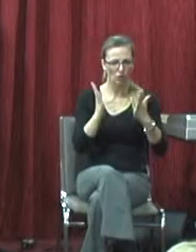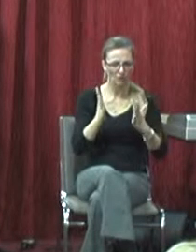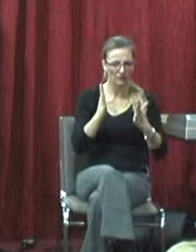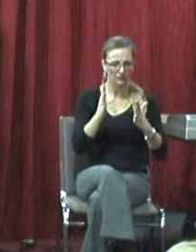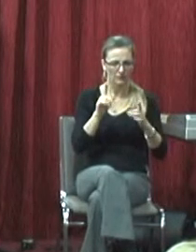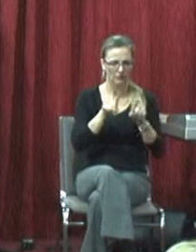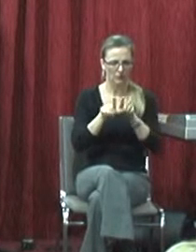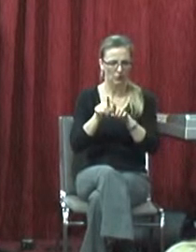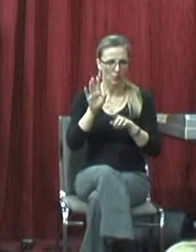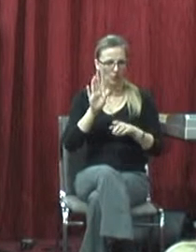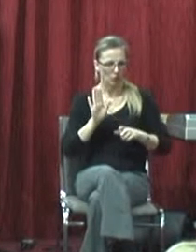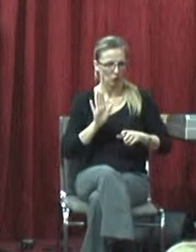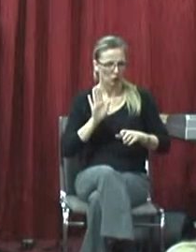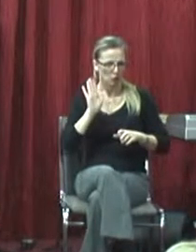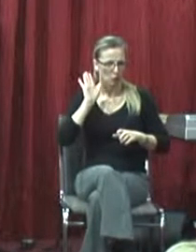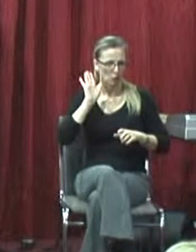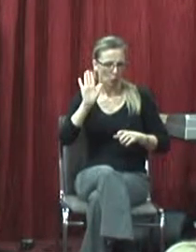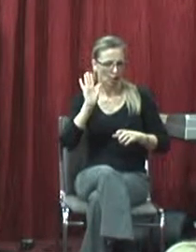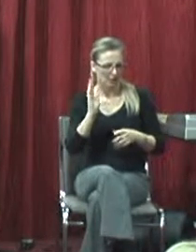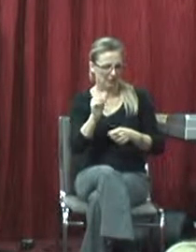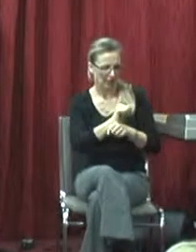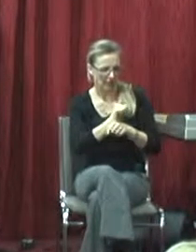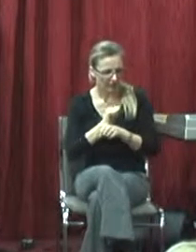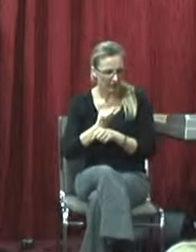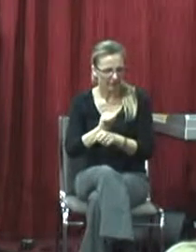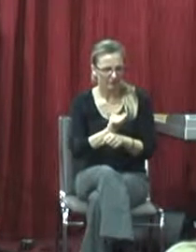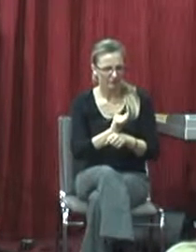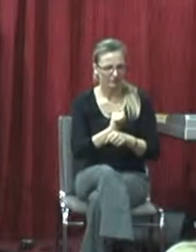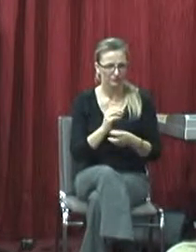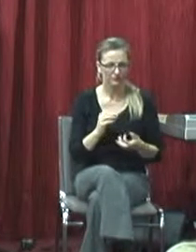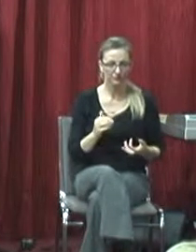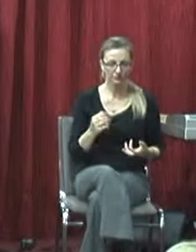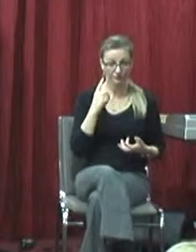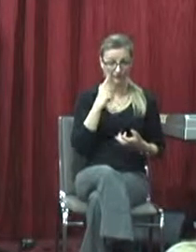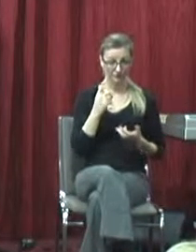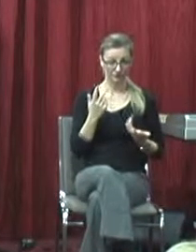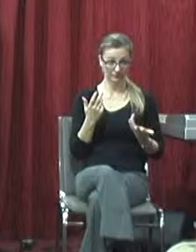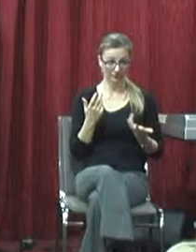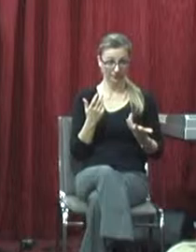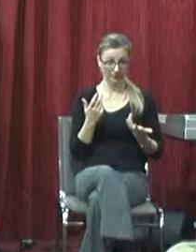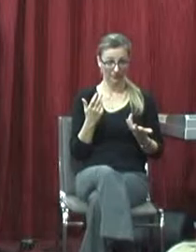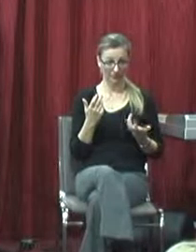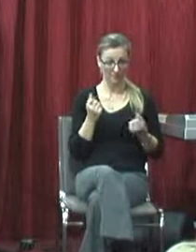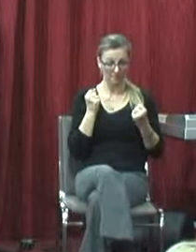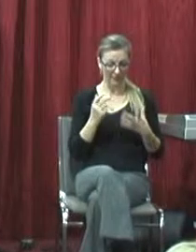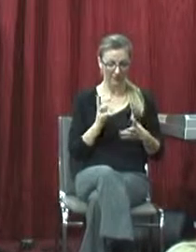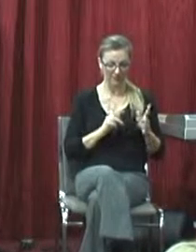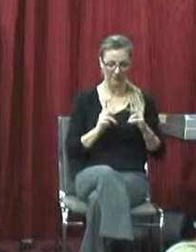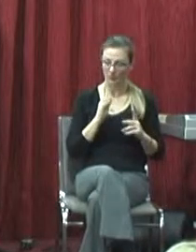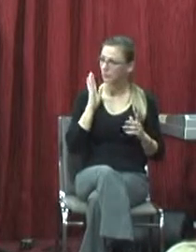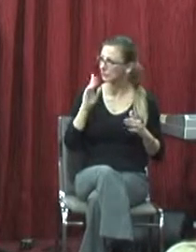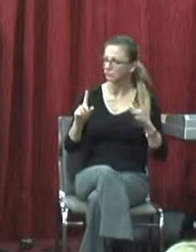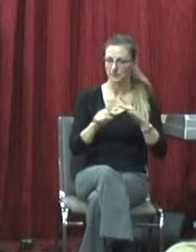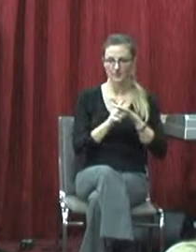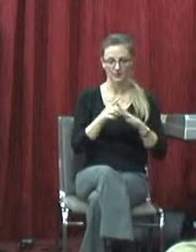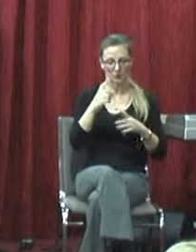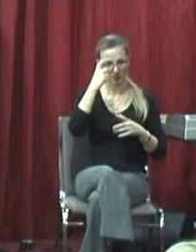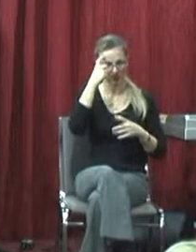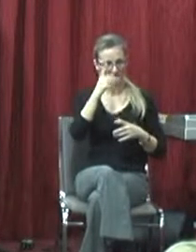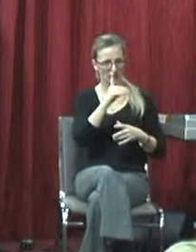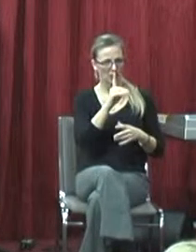your slave. Now, I think everybody would probably come to your mind immediately in Deuteronomy chapter 10, verse